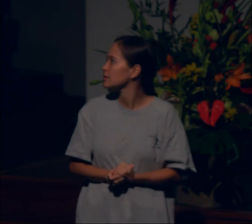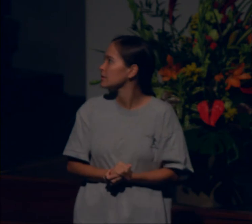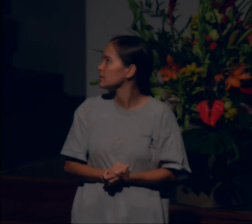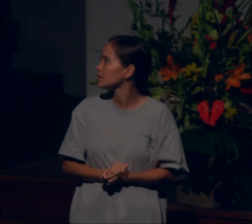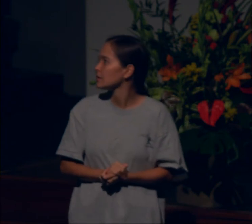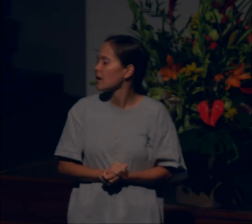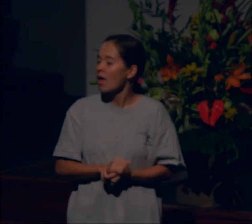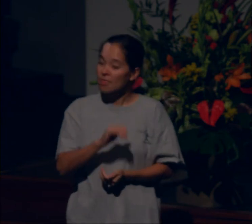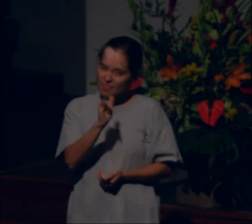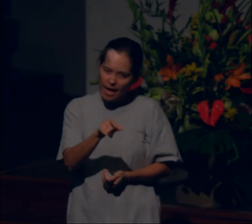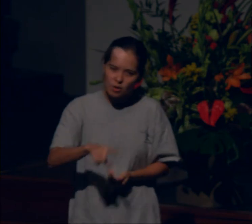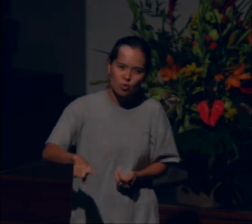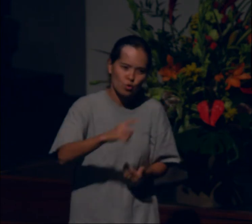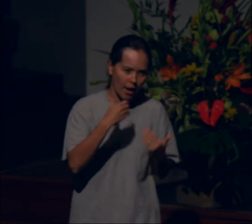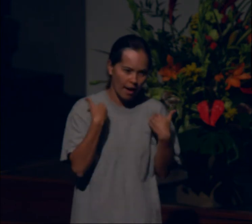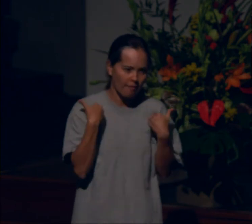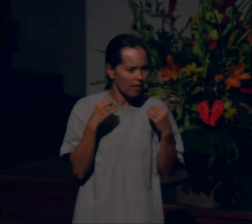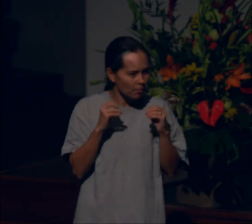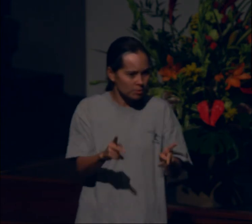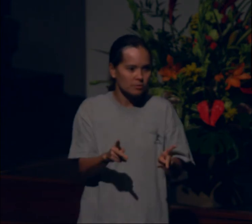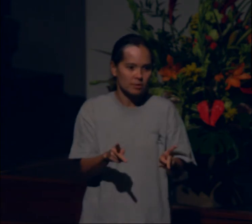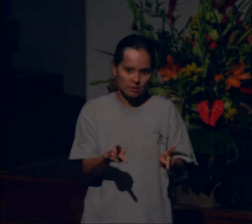And that's what you have here tonight.